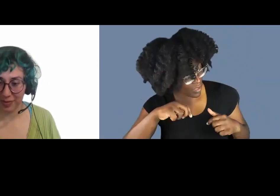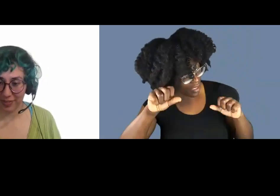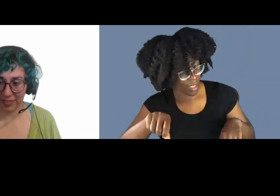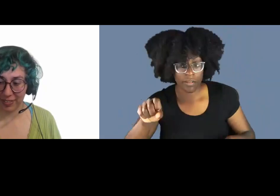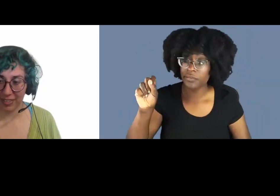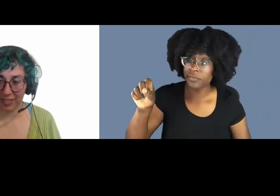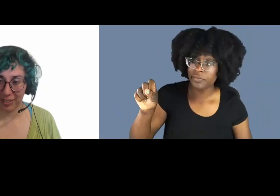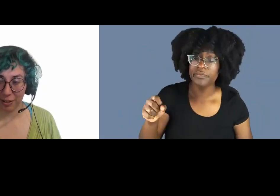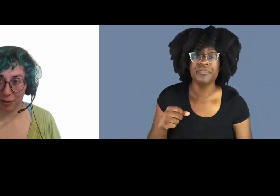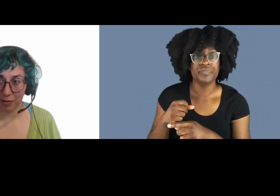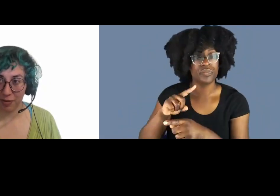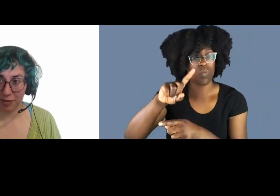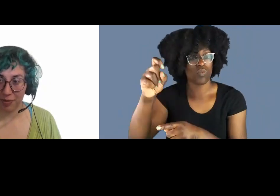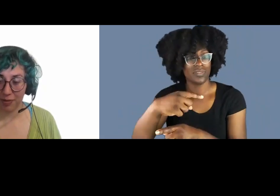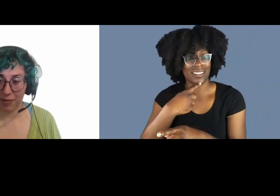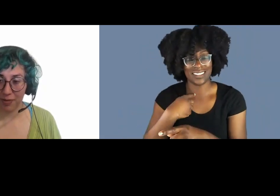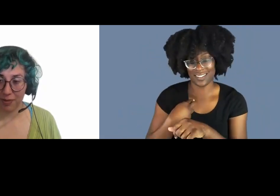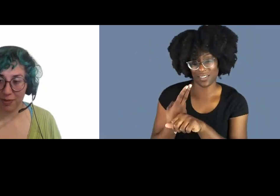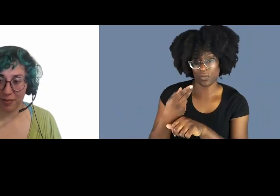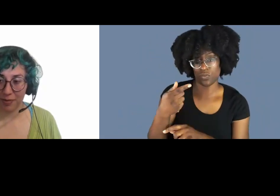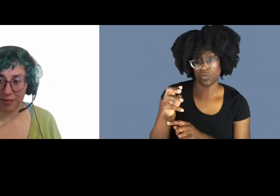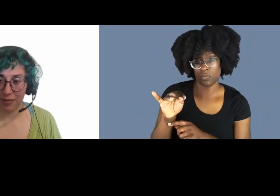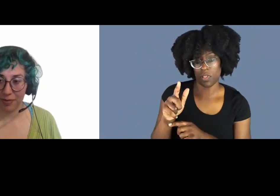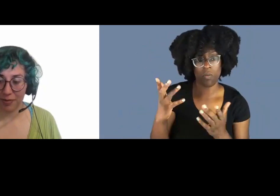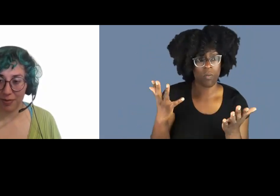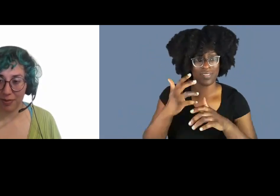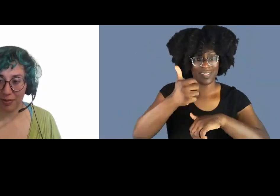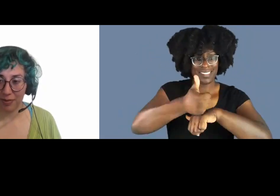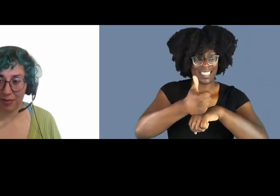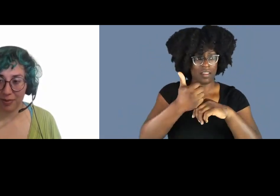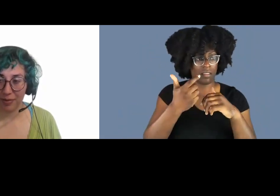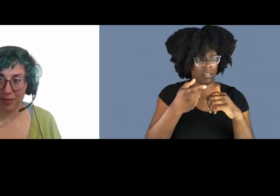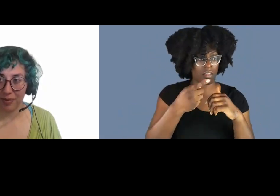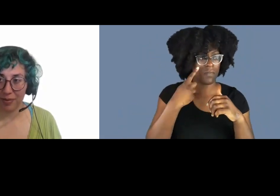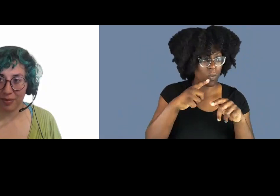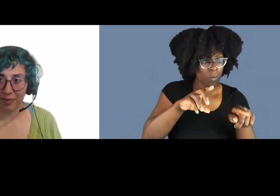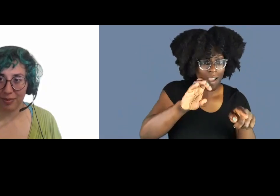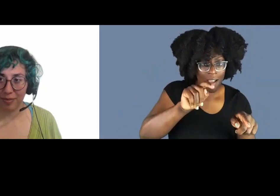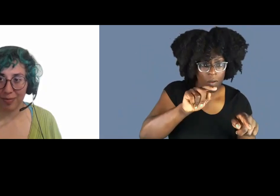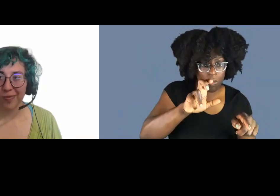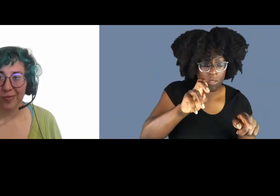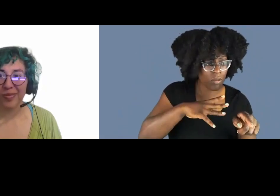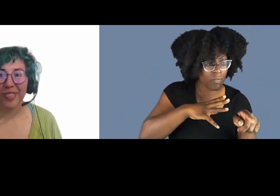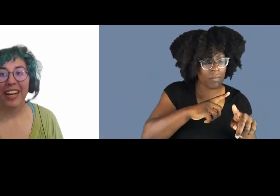use Gmail, what is the setting equivalent to show me accessibility warnings while I work?